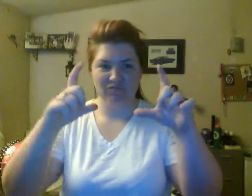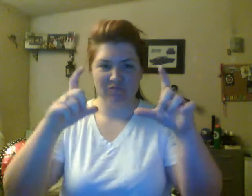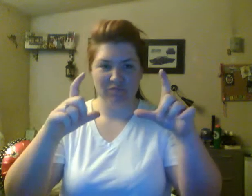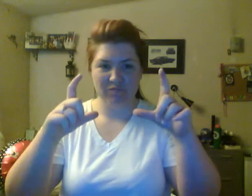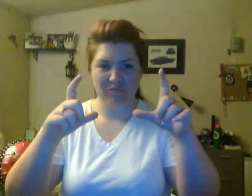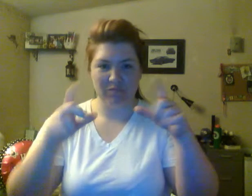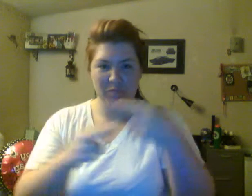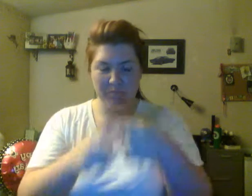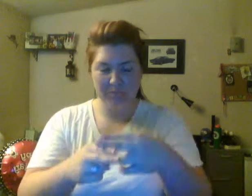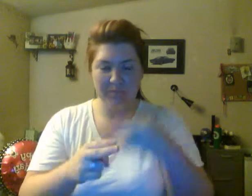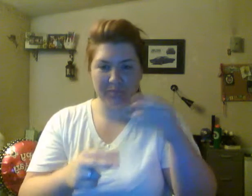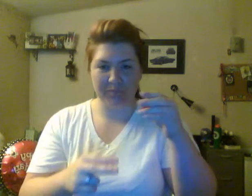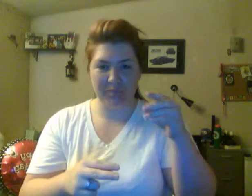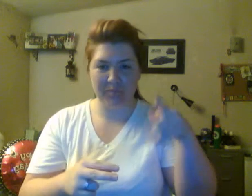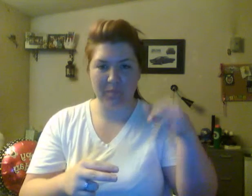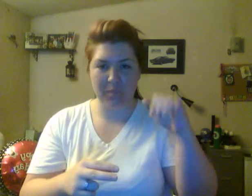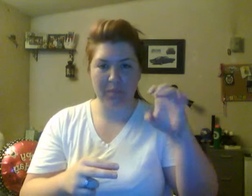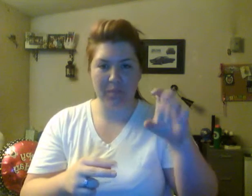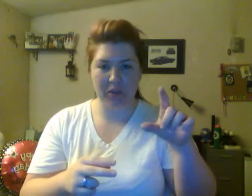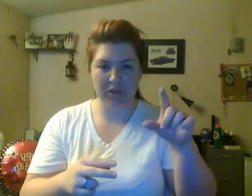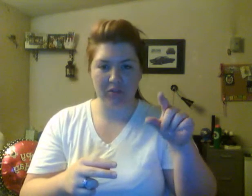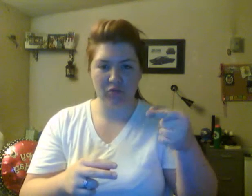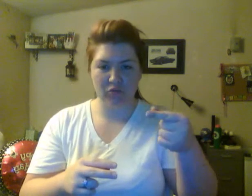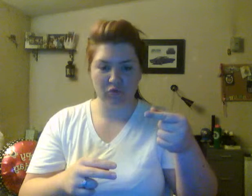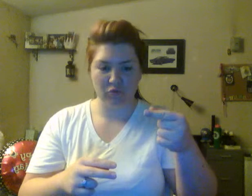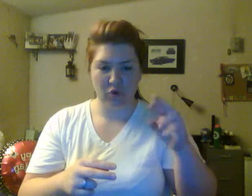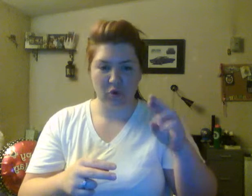This is graph divided into, well,